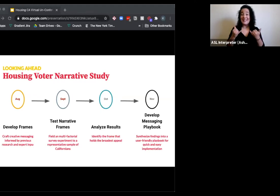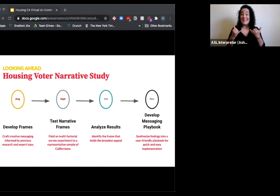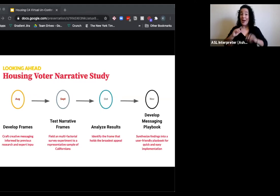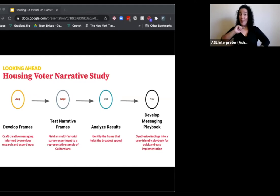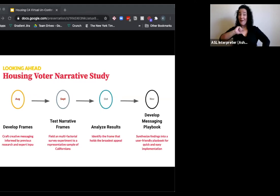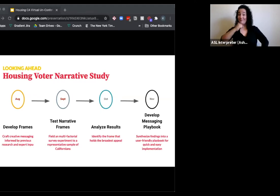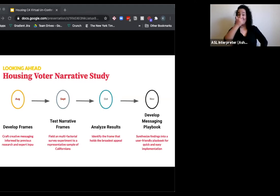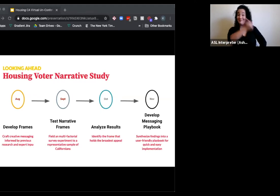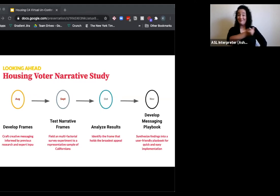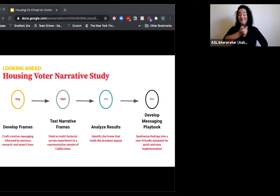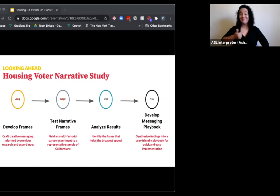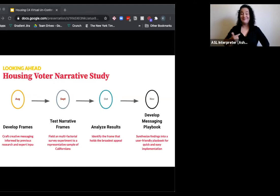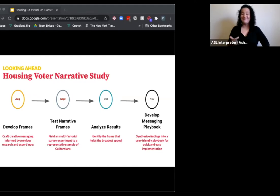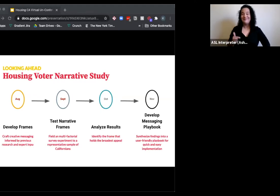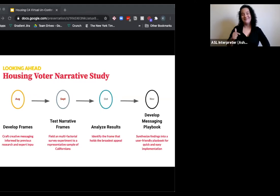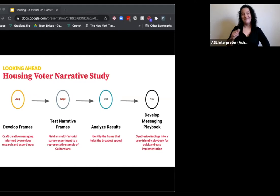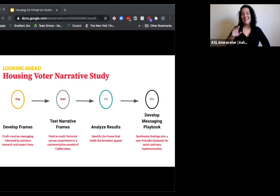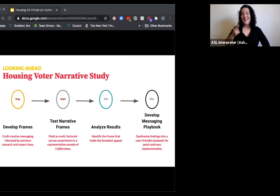colleague, Colleen.